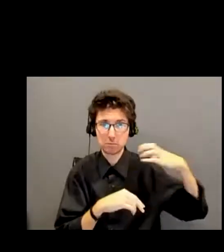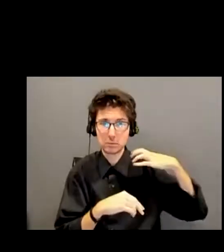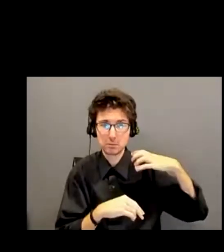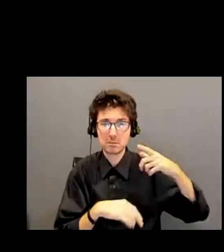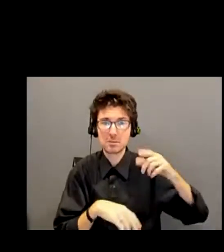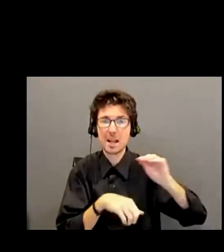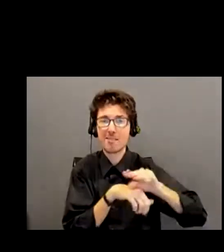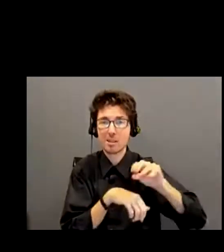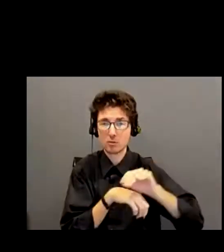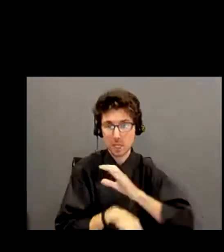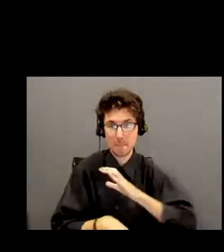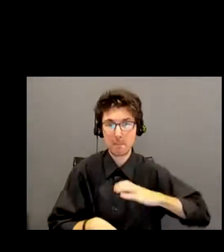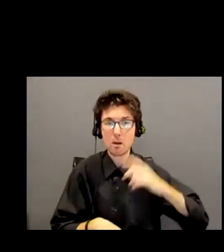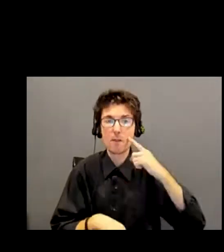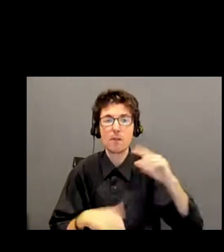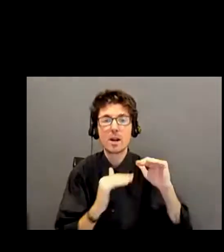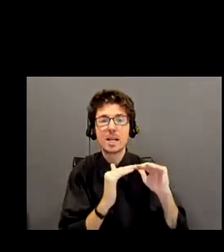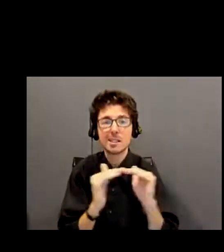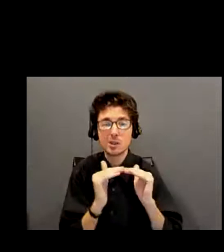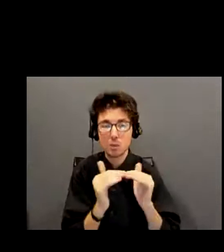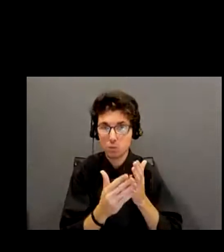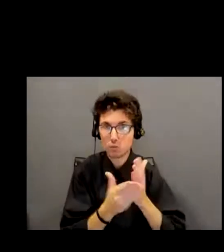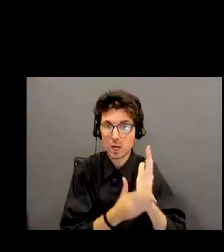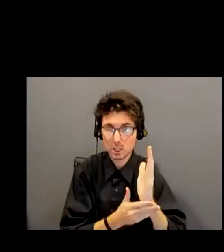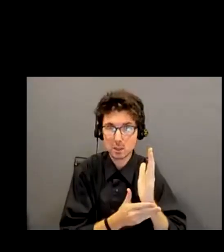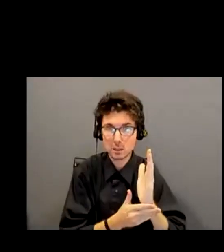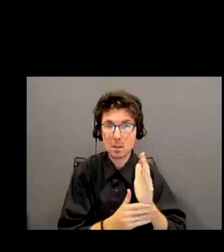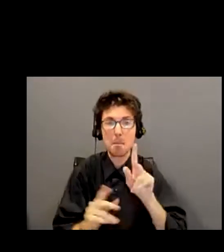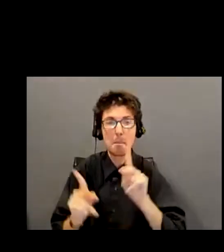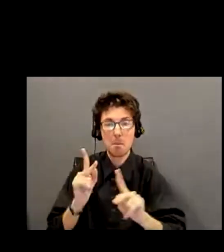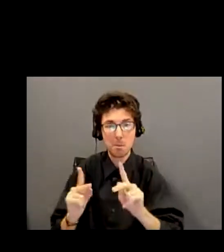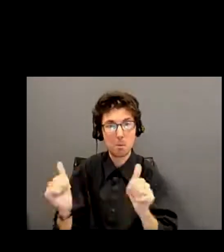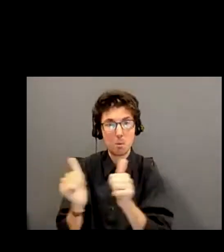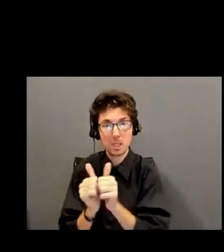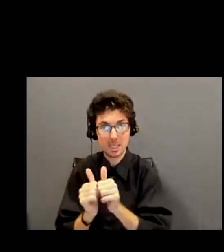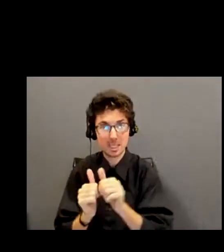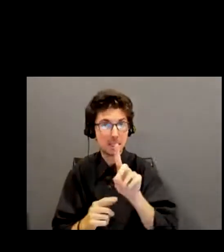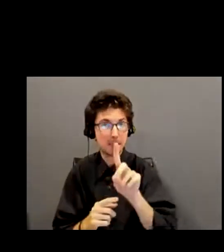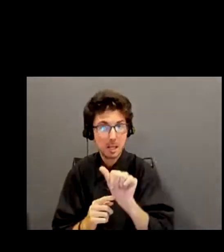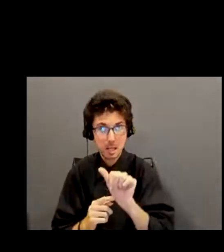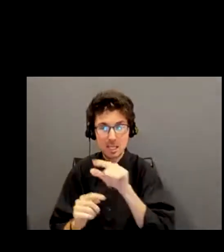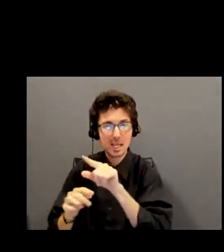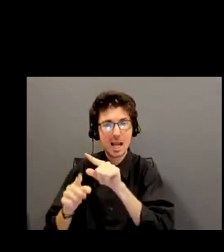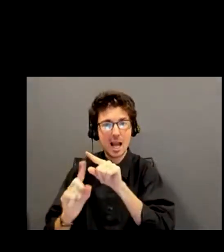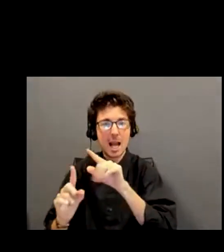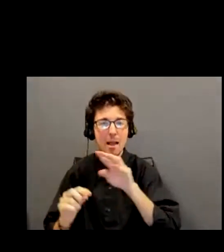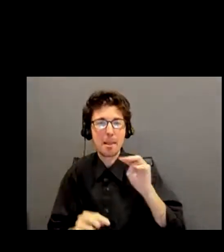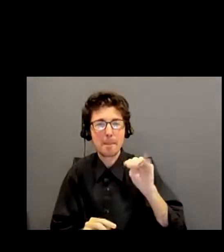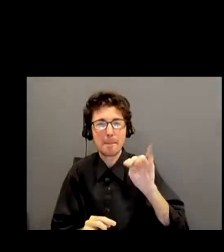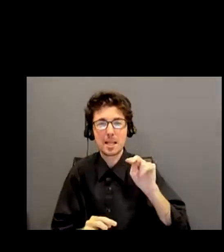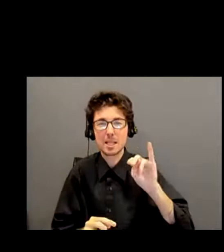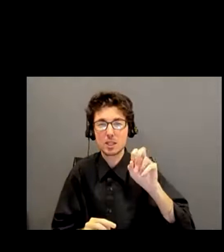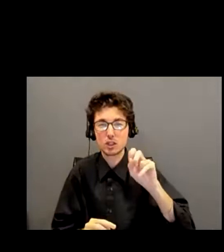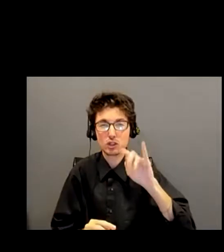Rights Commission for People with Disability at the Ministry of Justice in Israel. One of the main subjects that